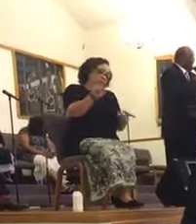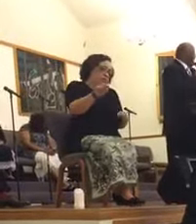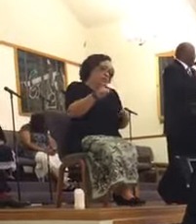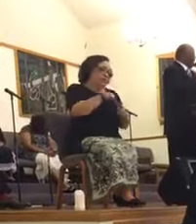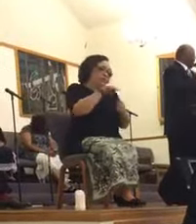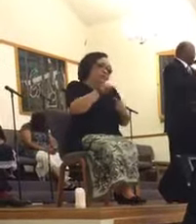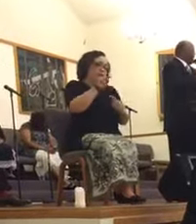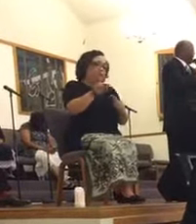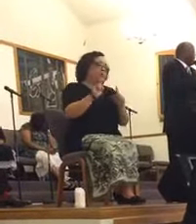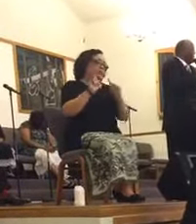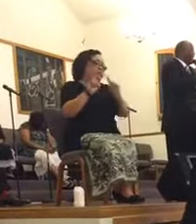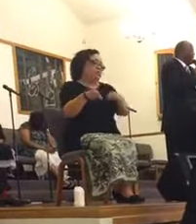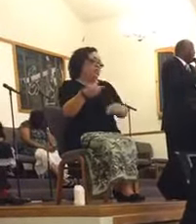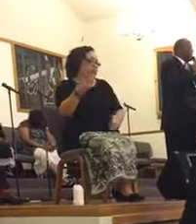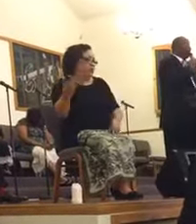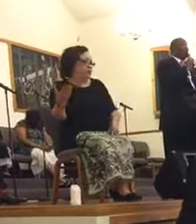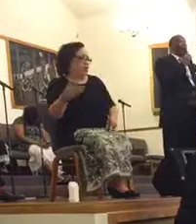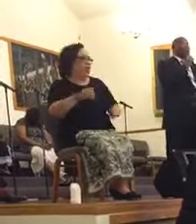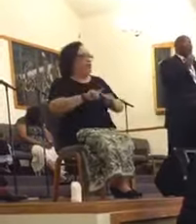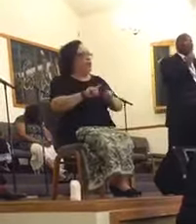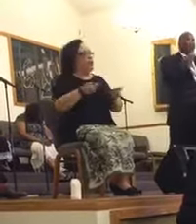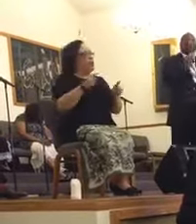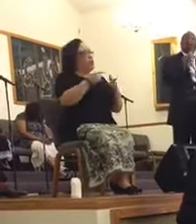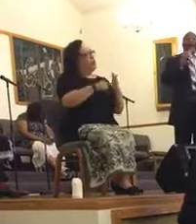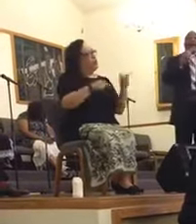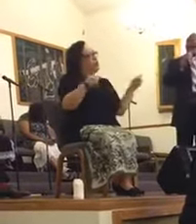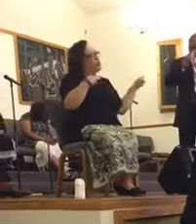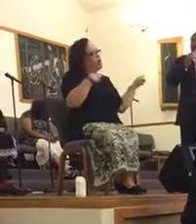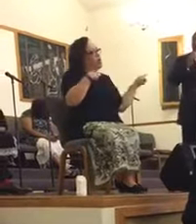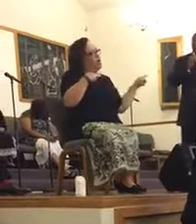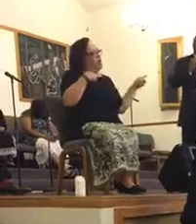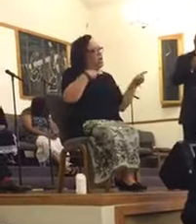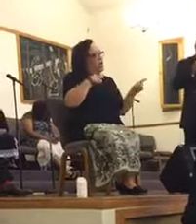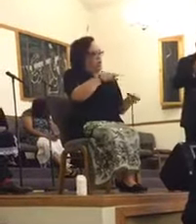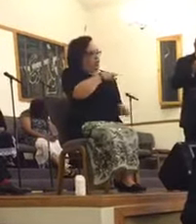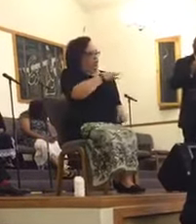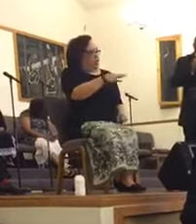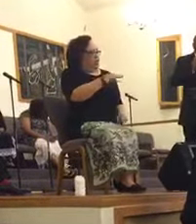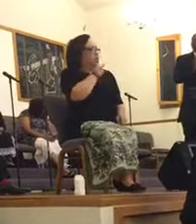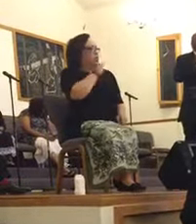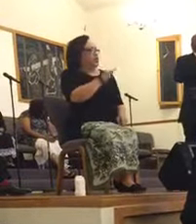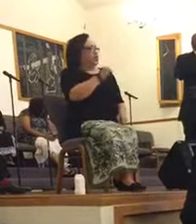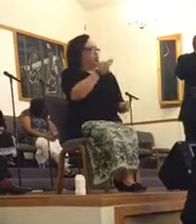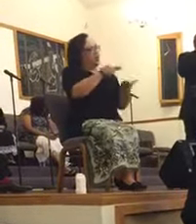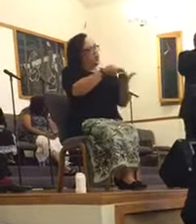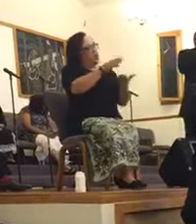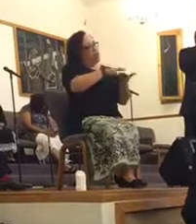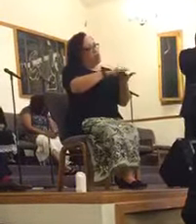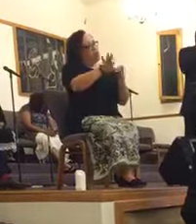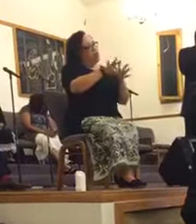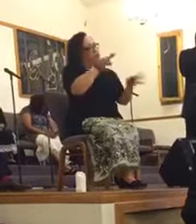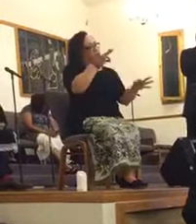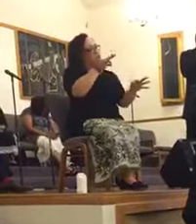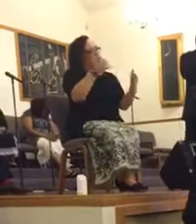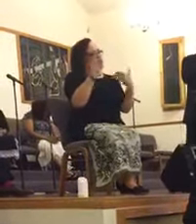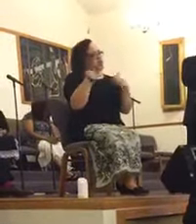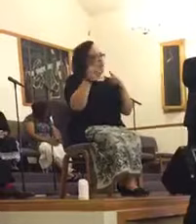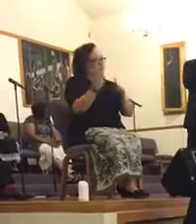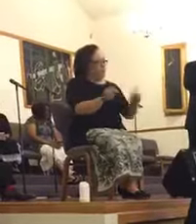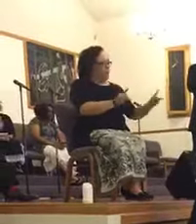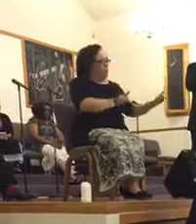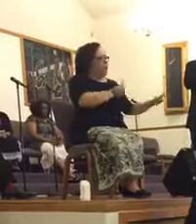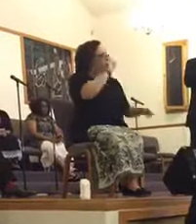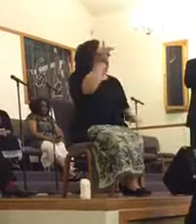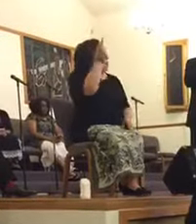about it is the Holy Ghost had prepared him for everything that was around the